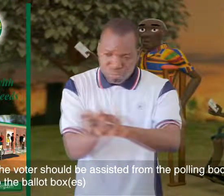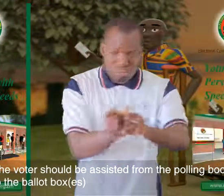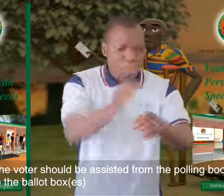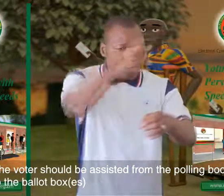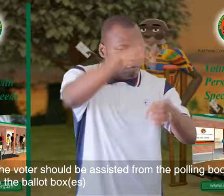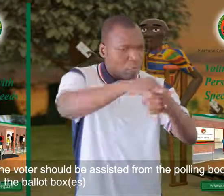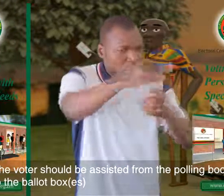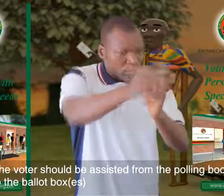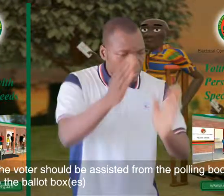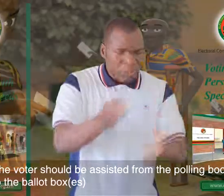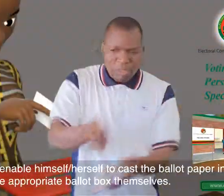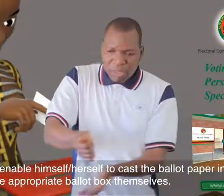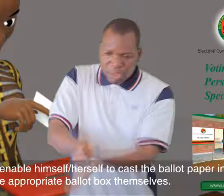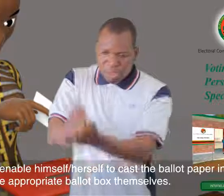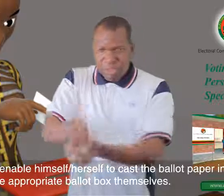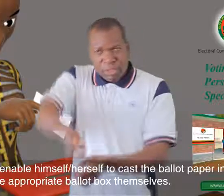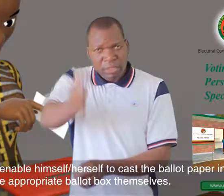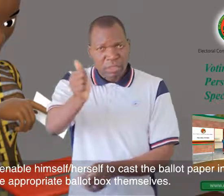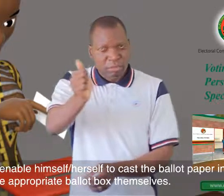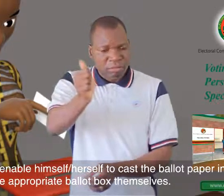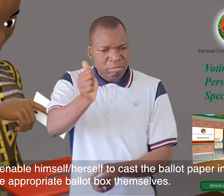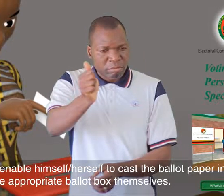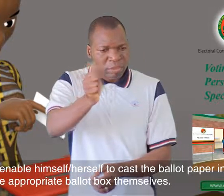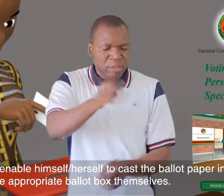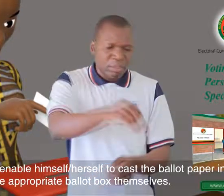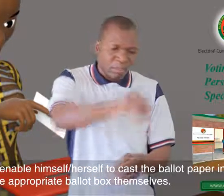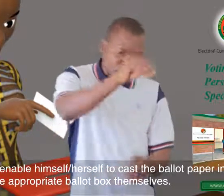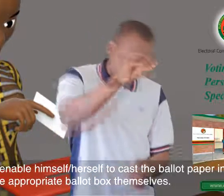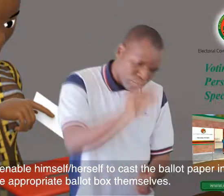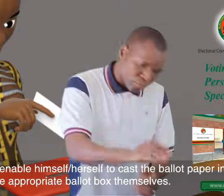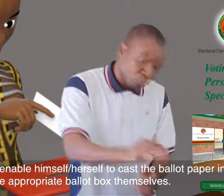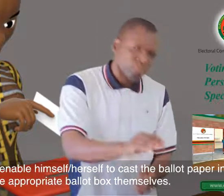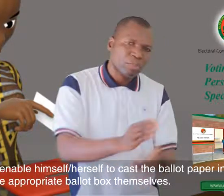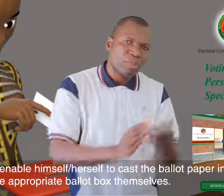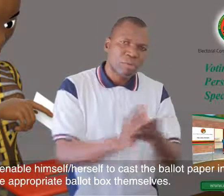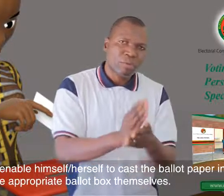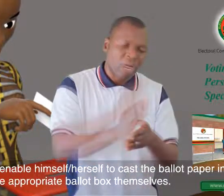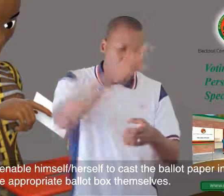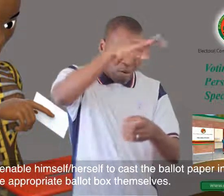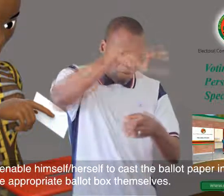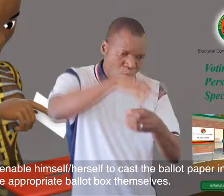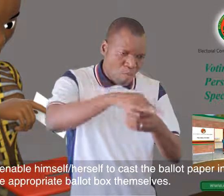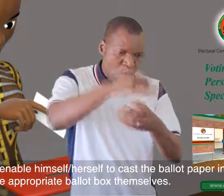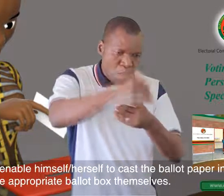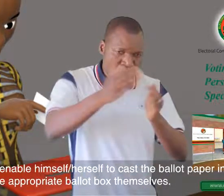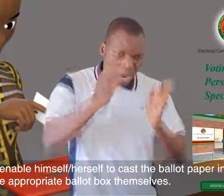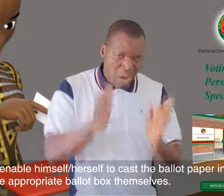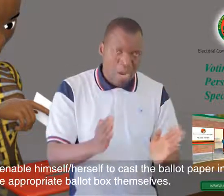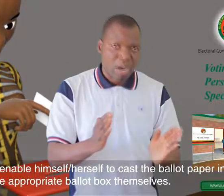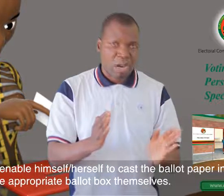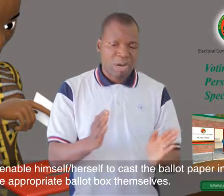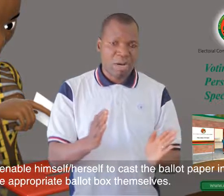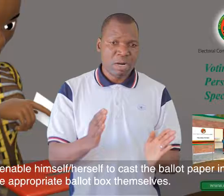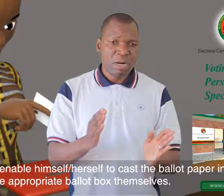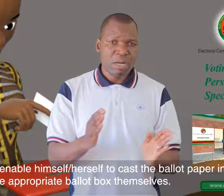polling booth to the ballot boxes to enable him or herself to cast the ballot paper into the appropriate ballot box themselves.